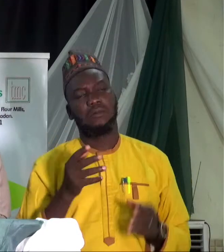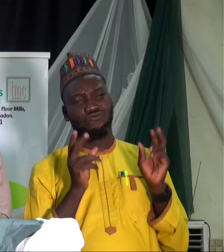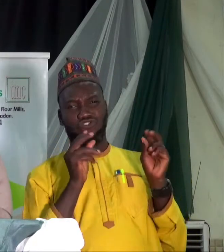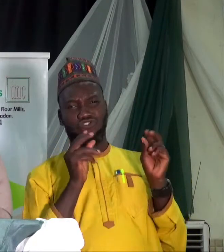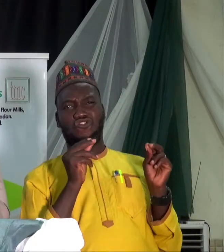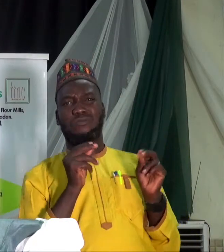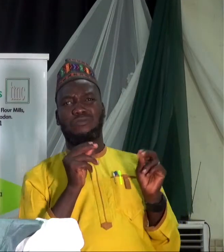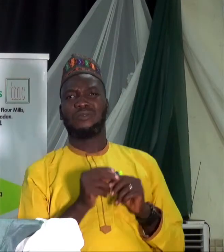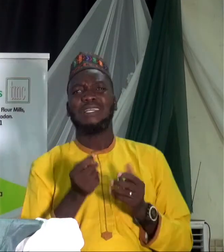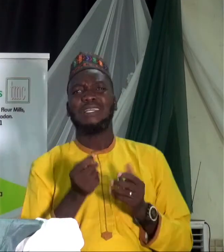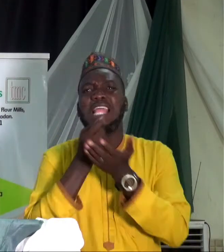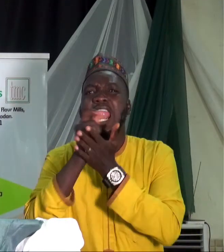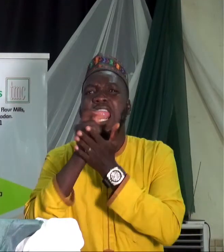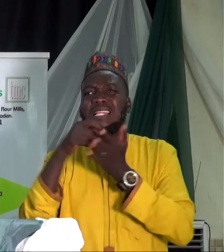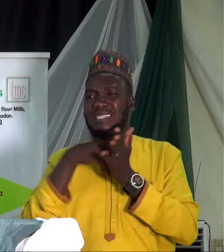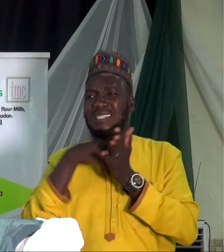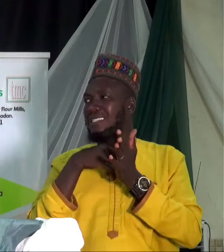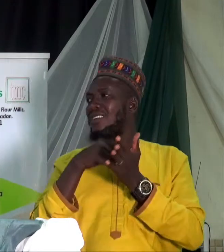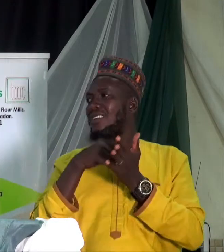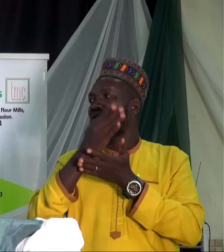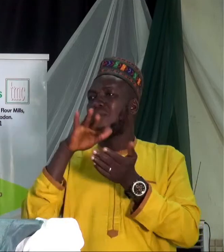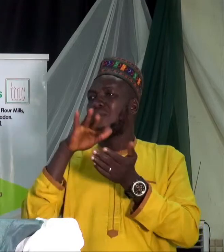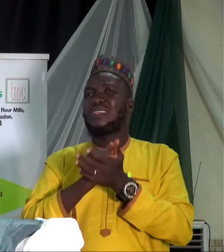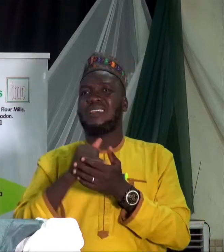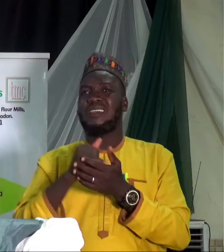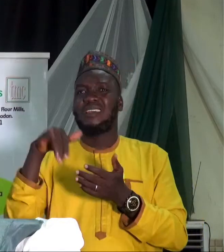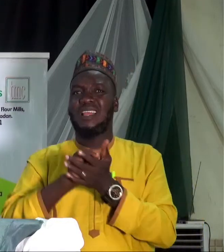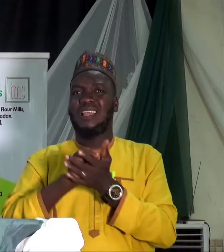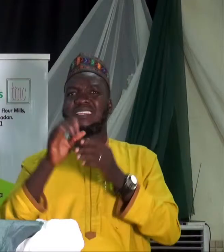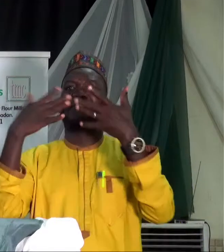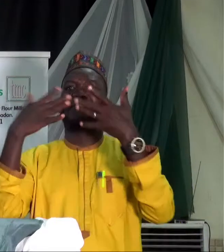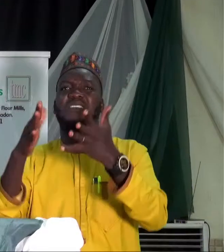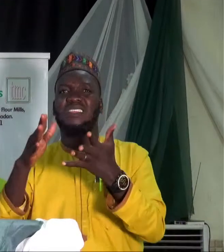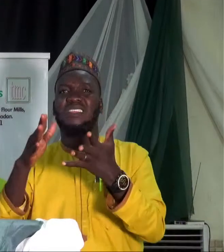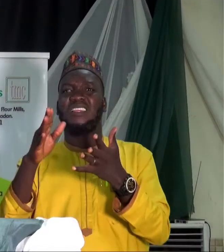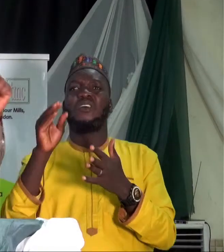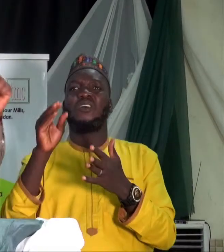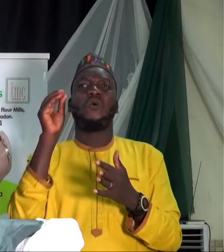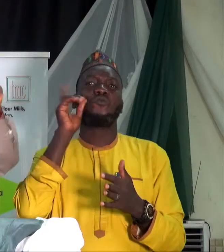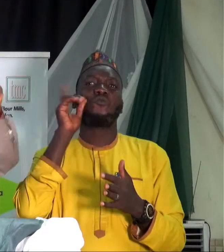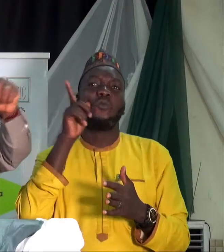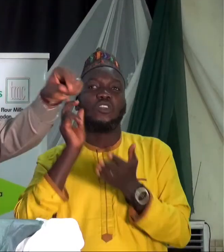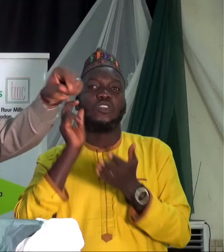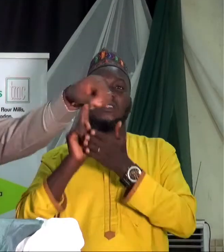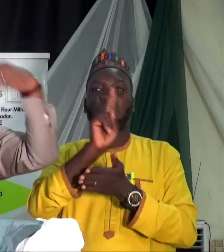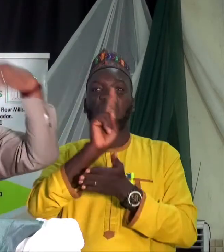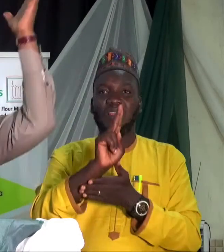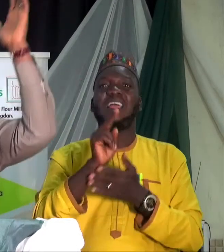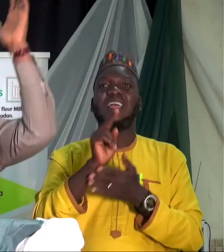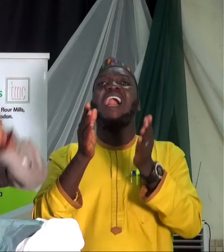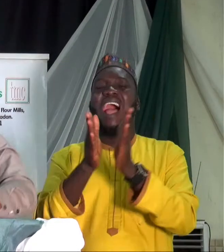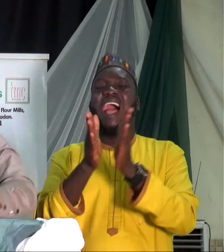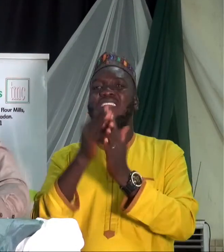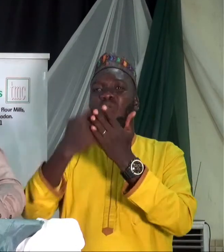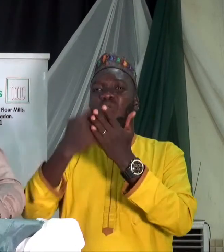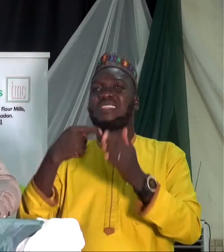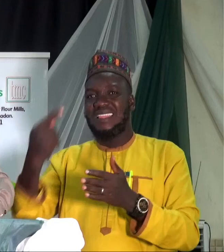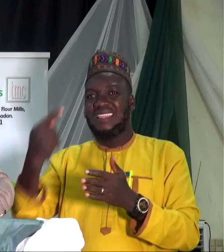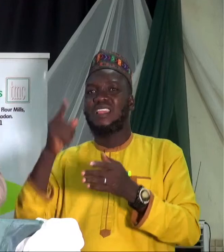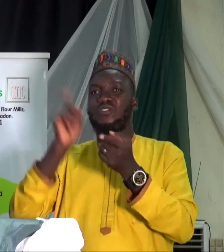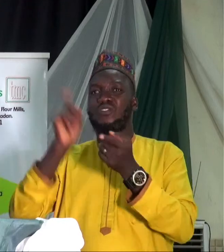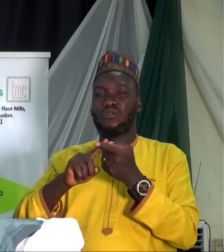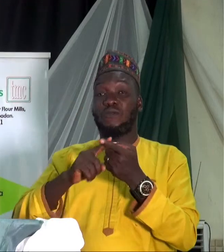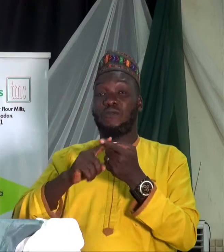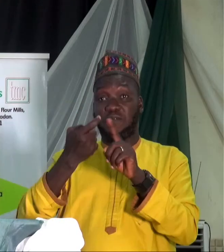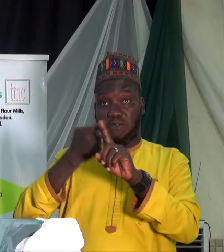won ko pe kan lo njade latech kan lo njade ui ed bi brother daud amoni ti won so fun yin gbangba yi ikan